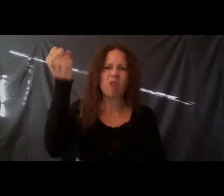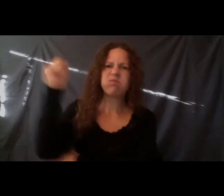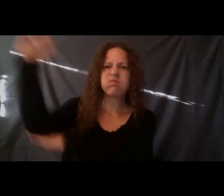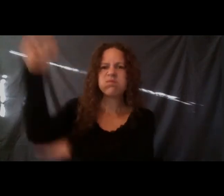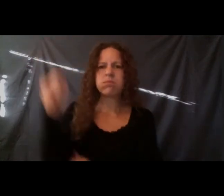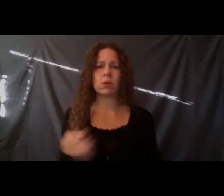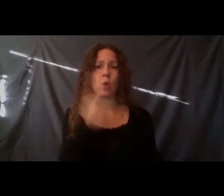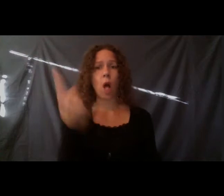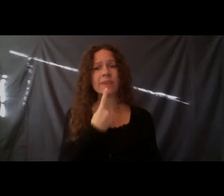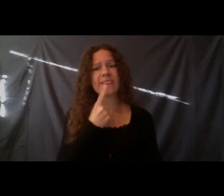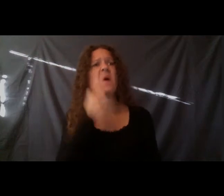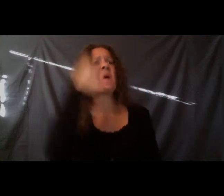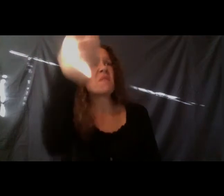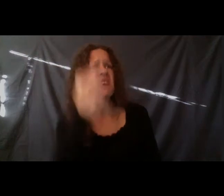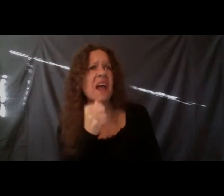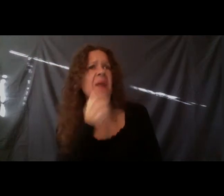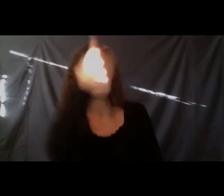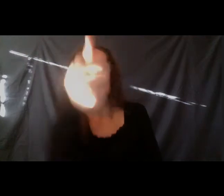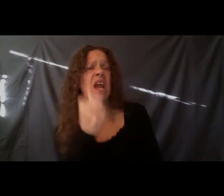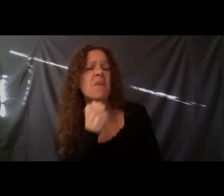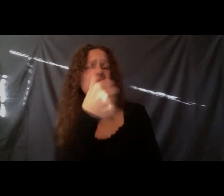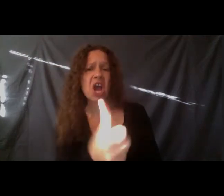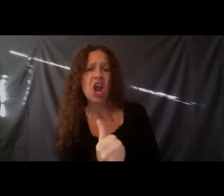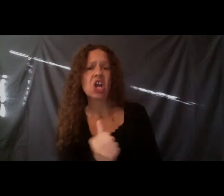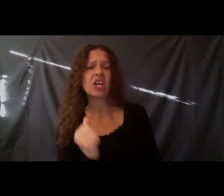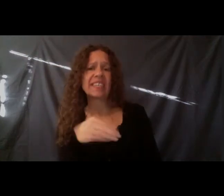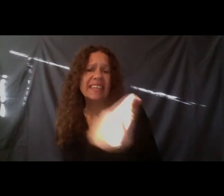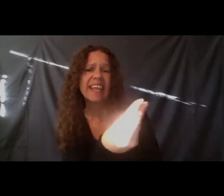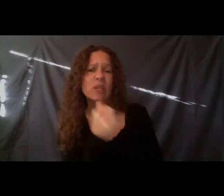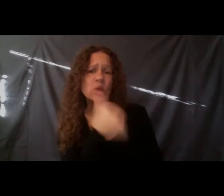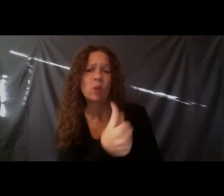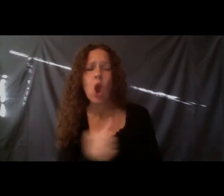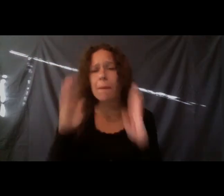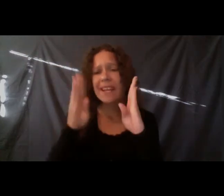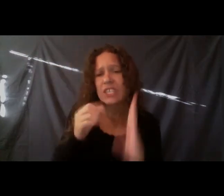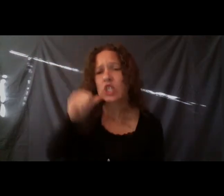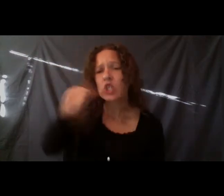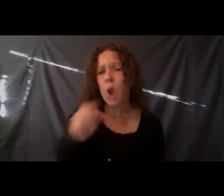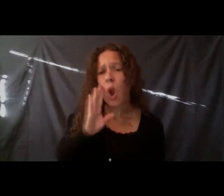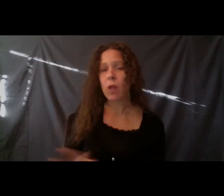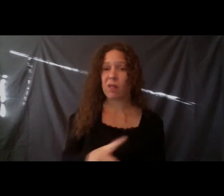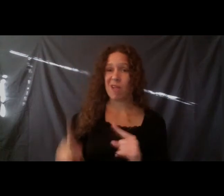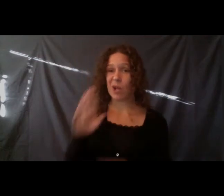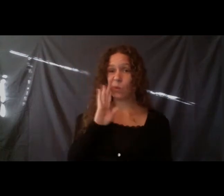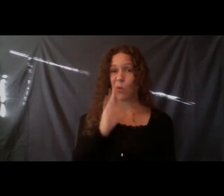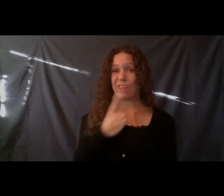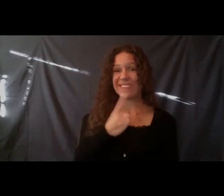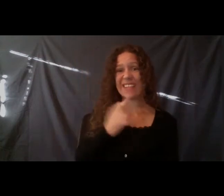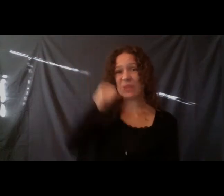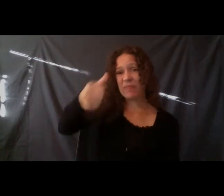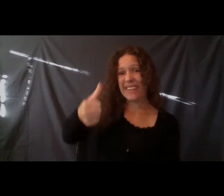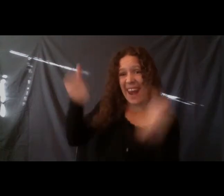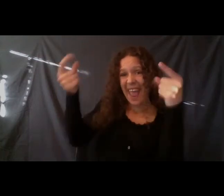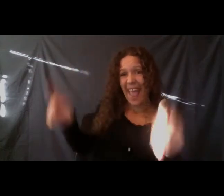mañana, mañana, tomorrow, you'll get it tomorrow. We'll pay attention to you tomorrow. And you know what they're going to say? Mañana never comes. So